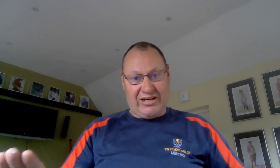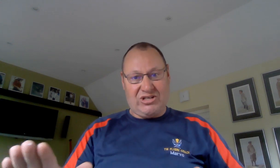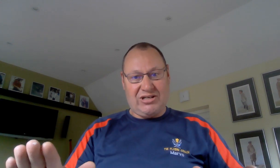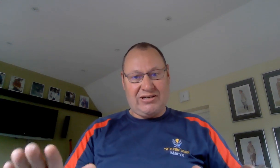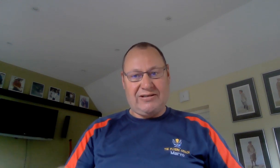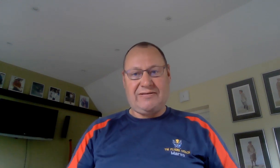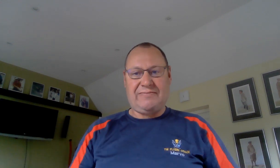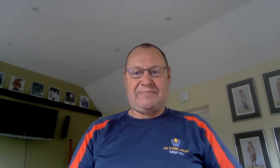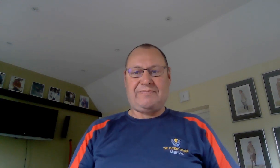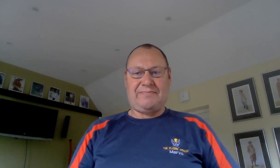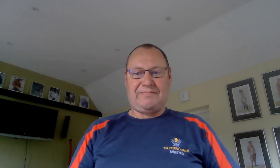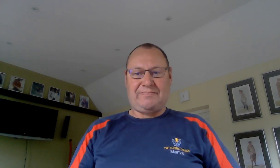Finished.